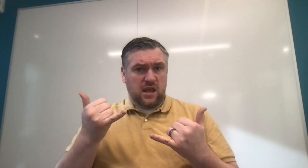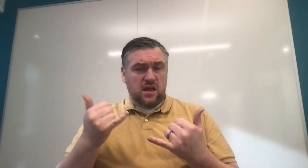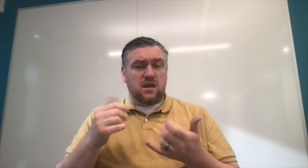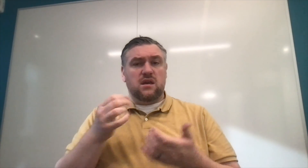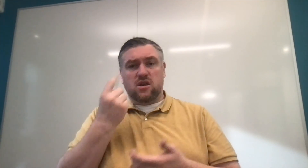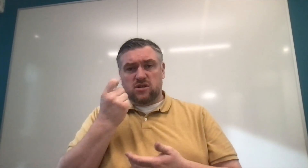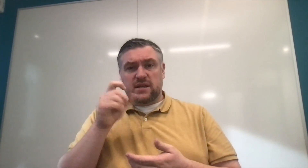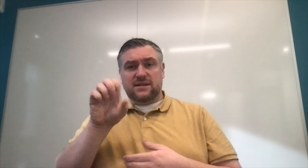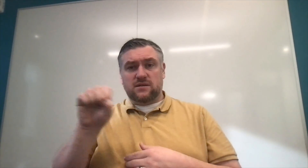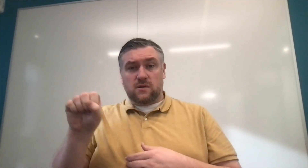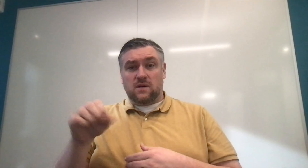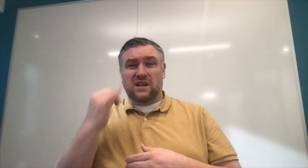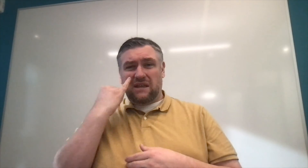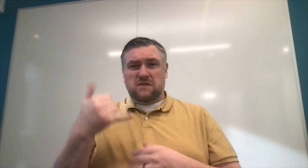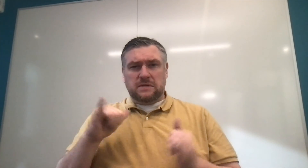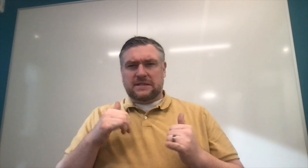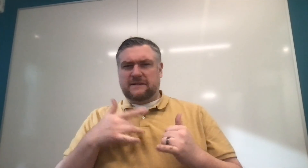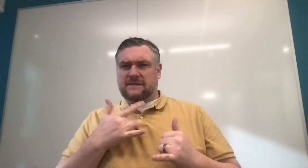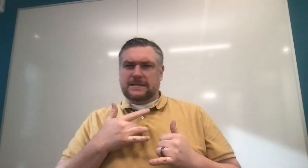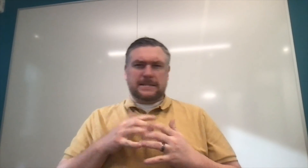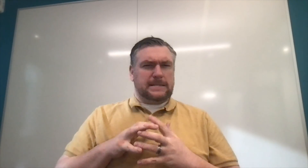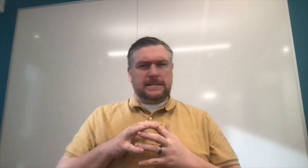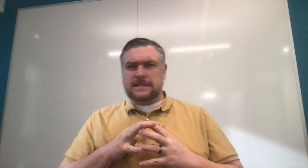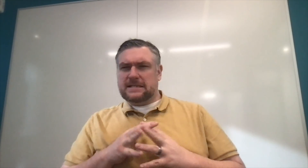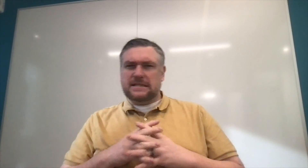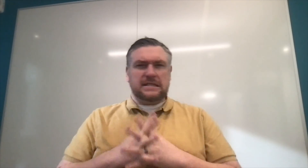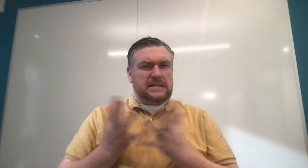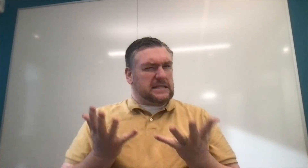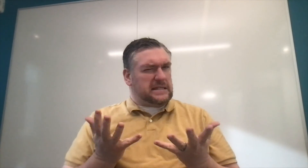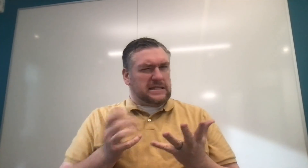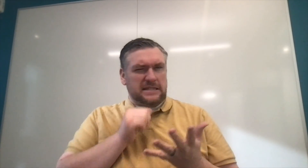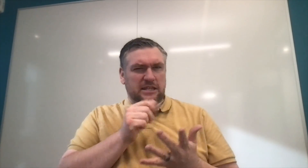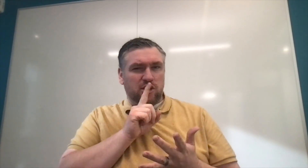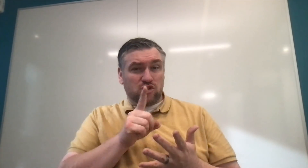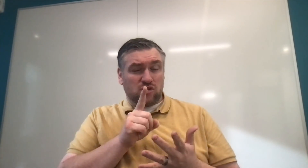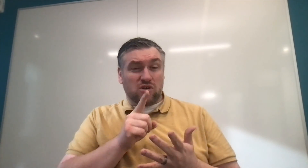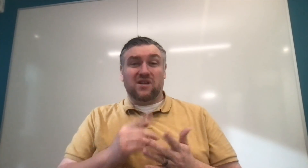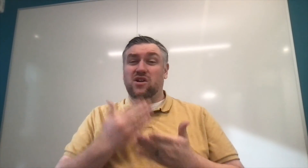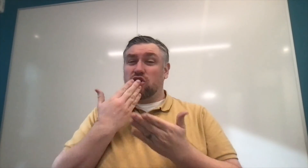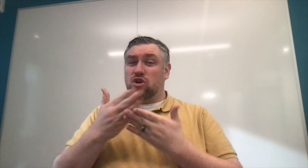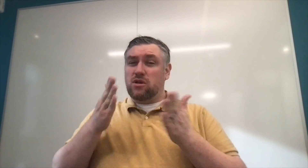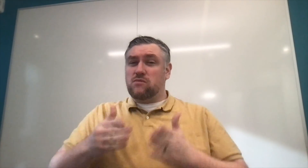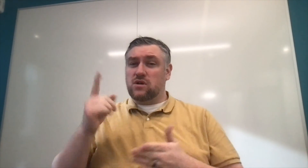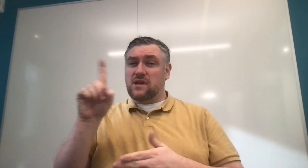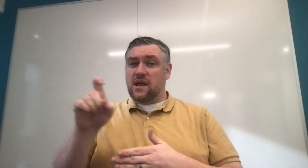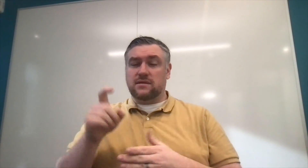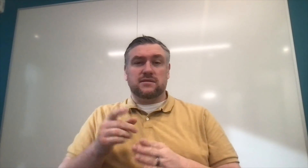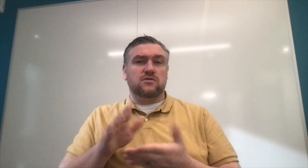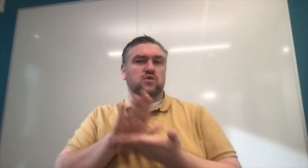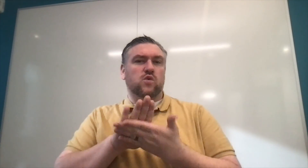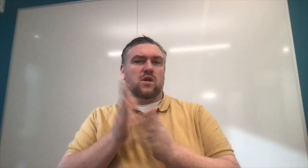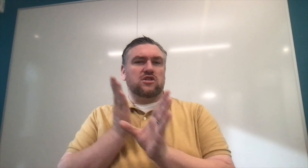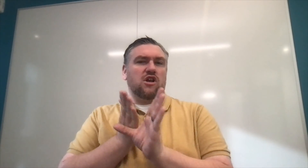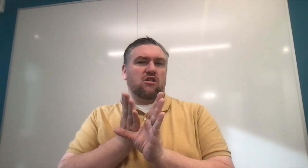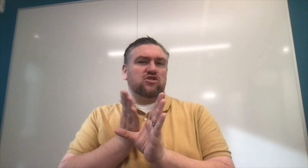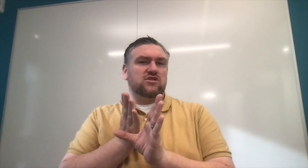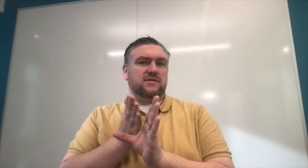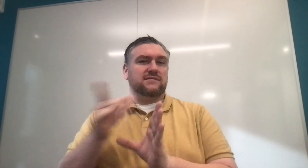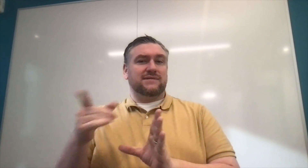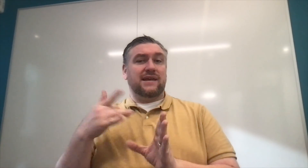All right, that's the 5-minute IEP for today, understanding standard scores. If you still feel you're not quite sure, a good person to ask about this